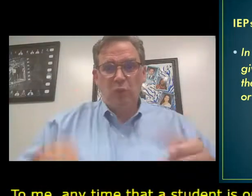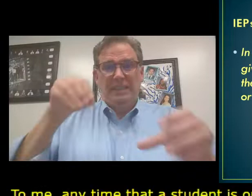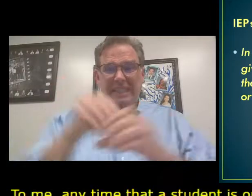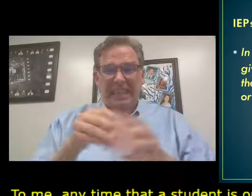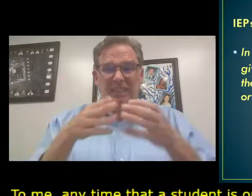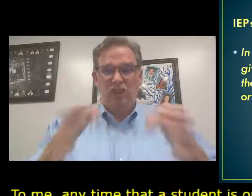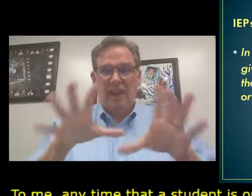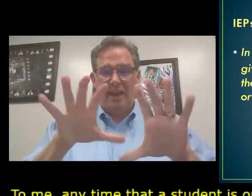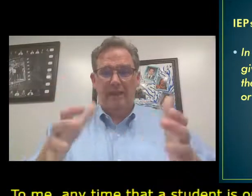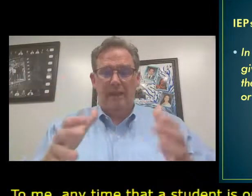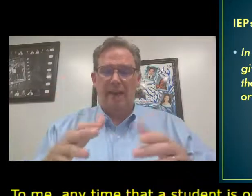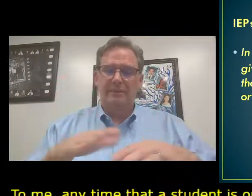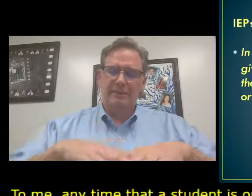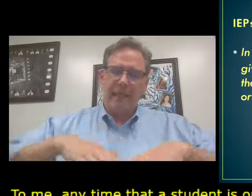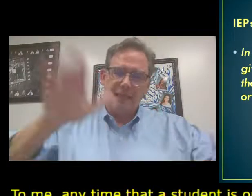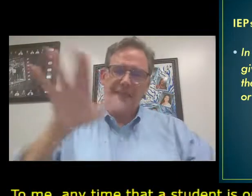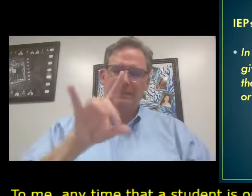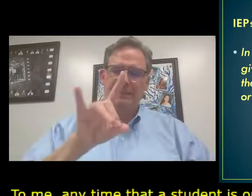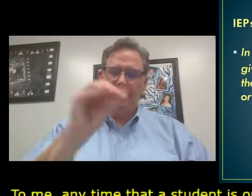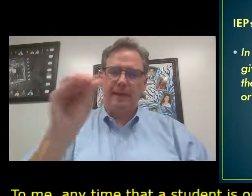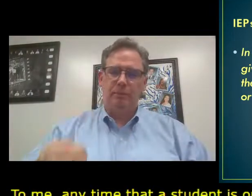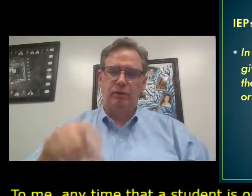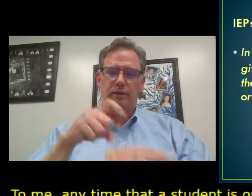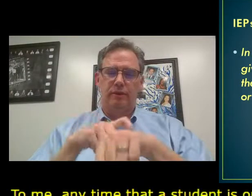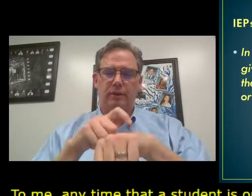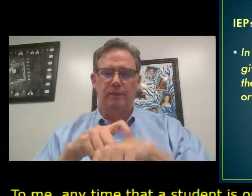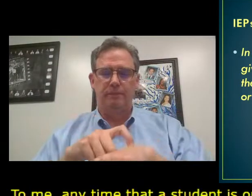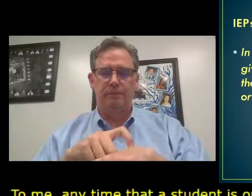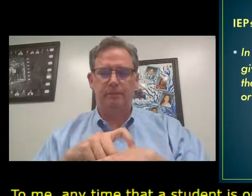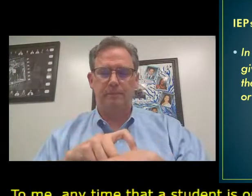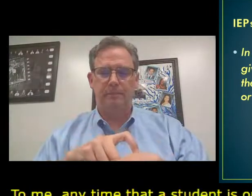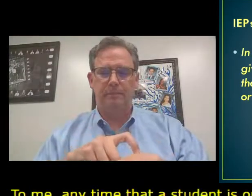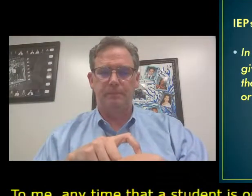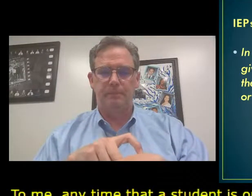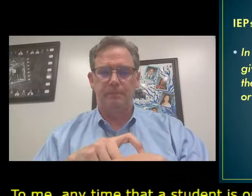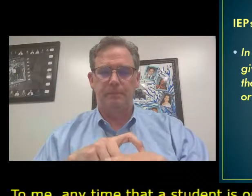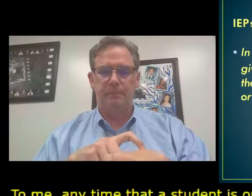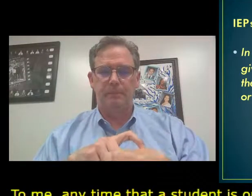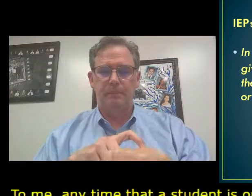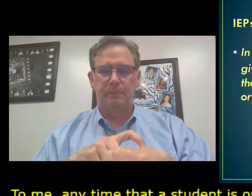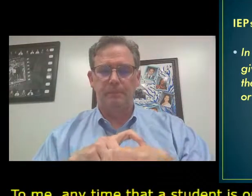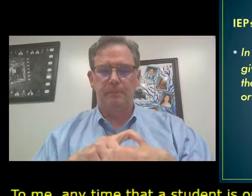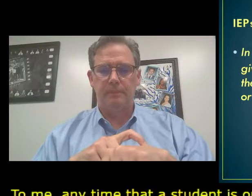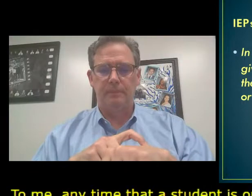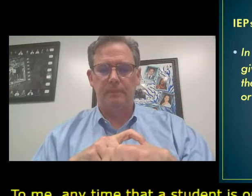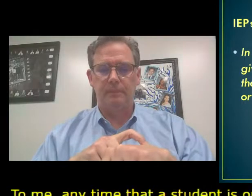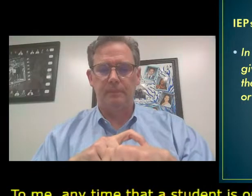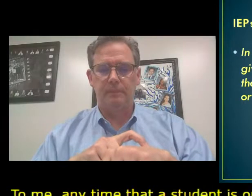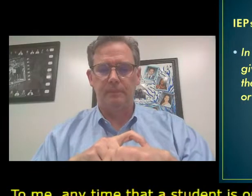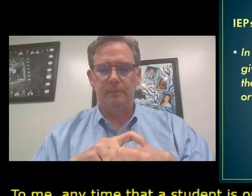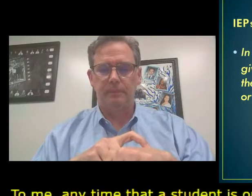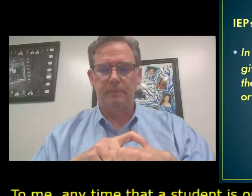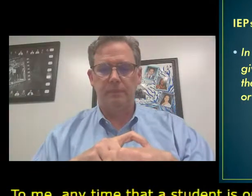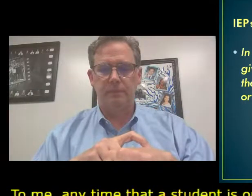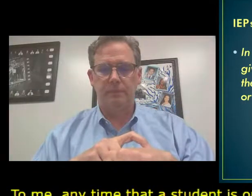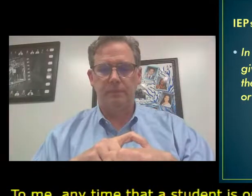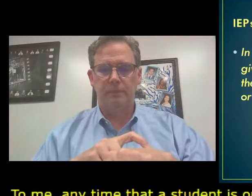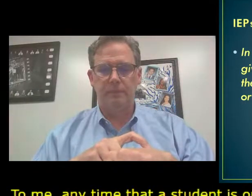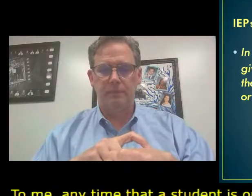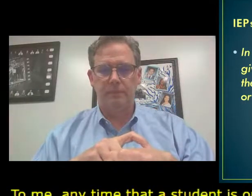The law really emphasizes having students in the general ed classroom at least 80% of the